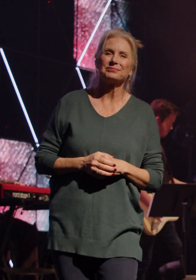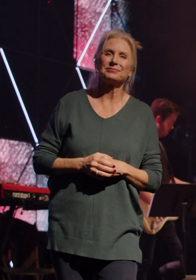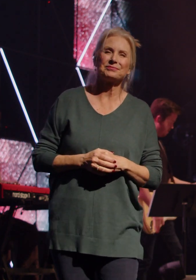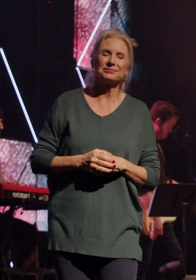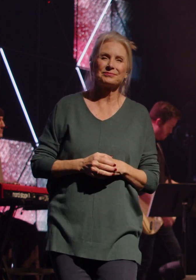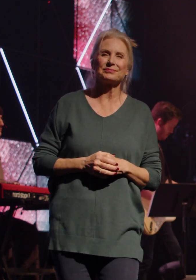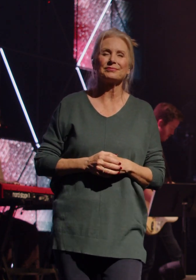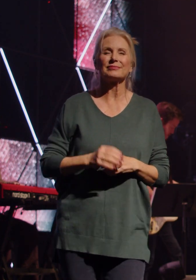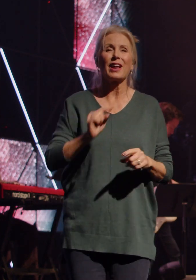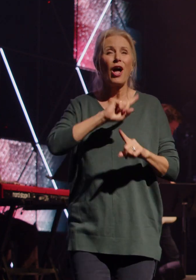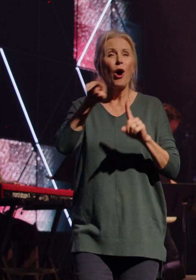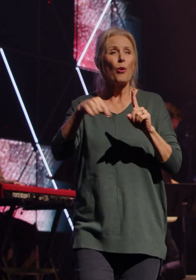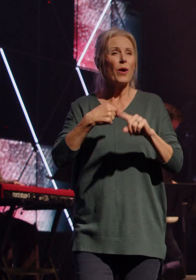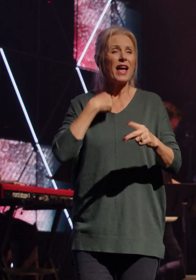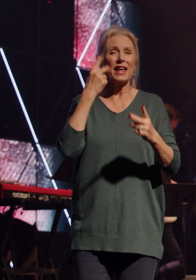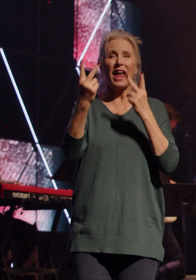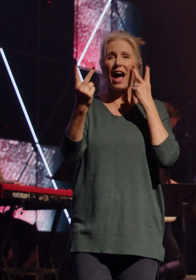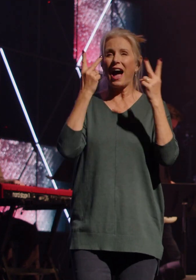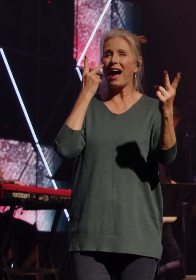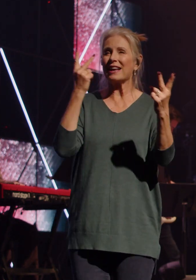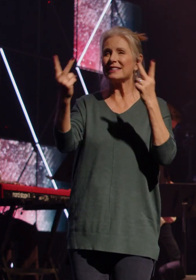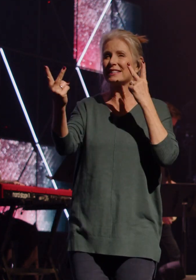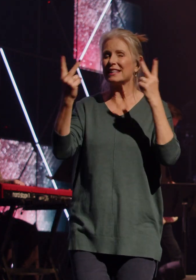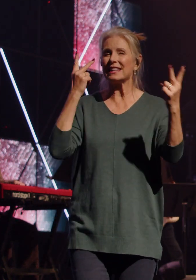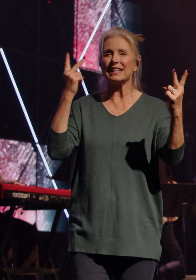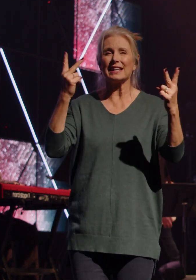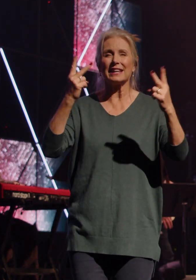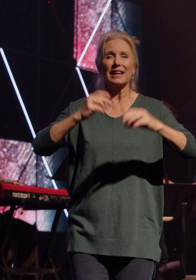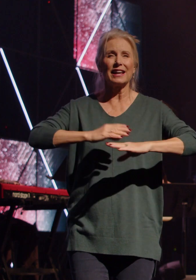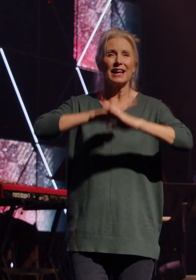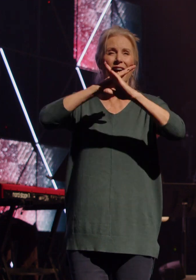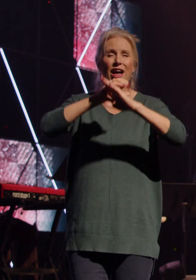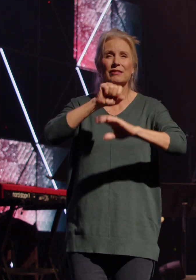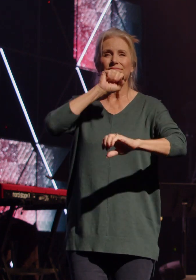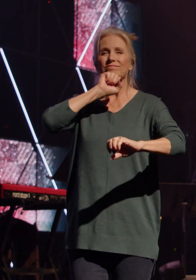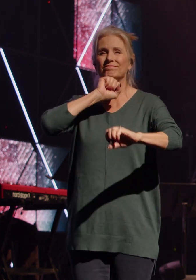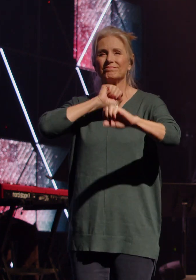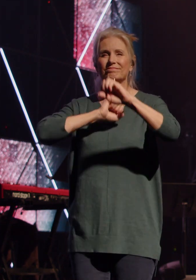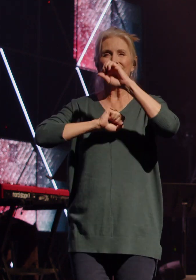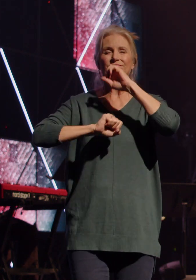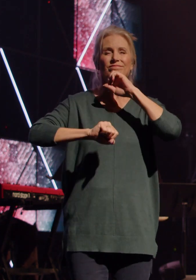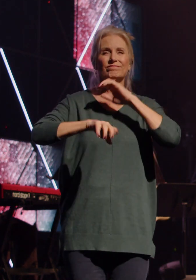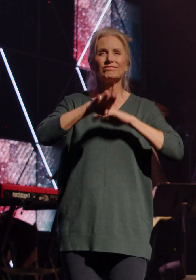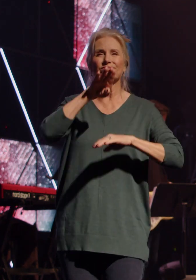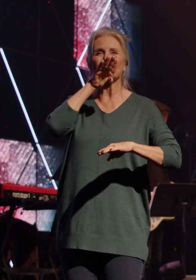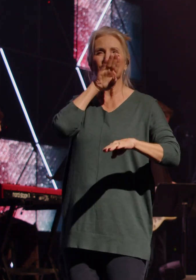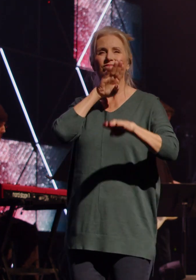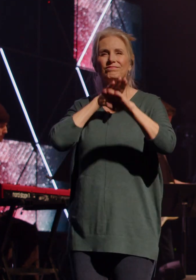We'll be right back.